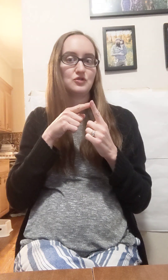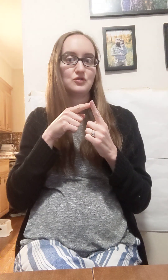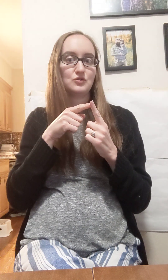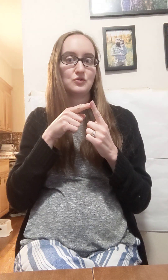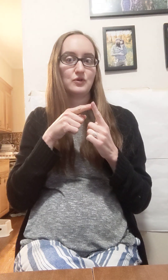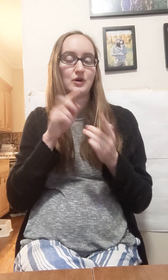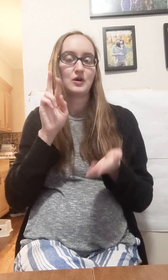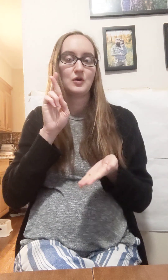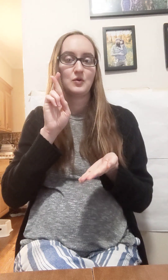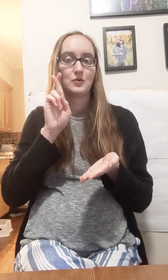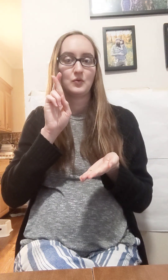to